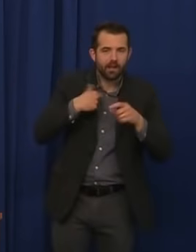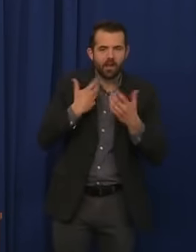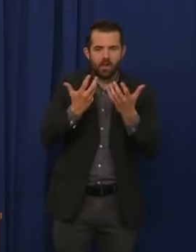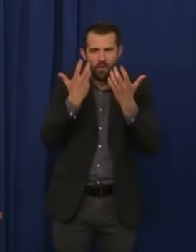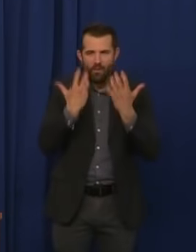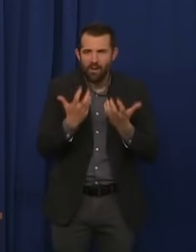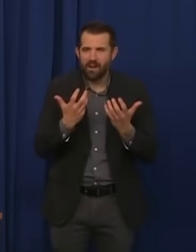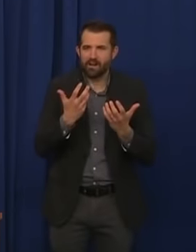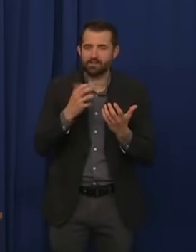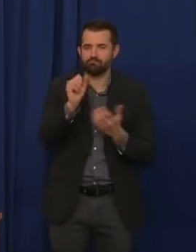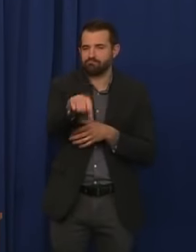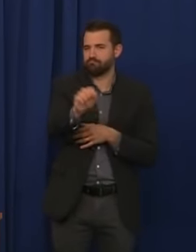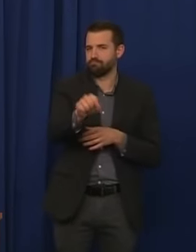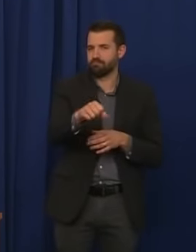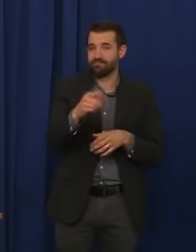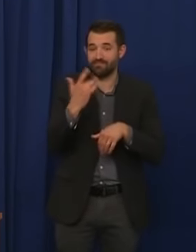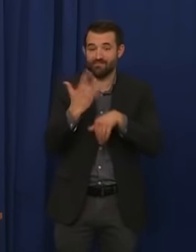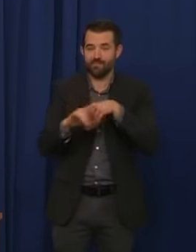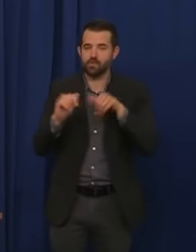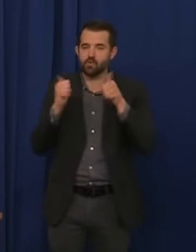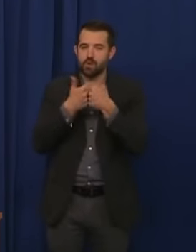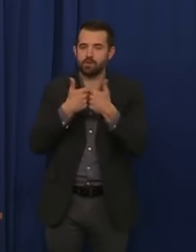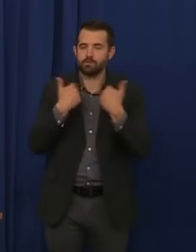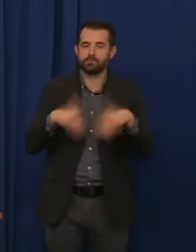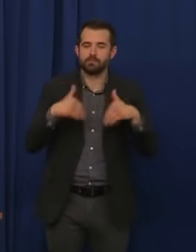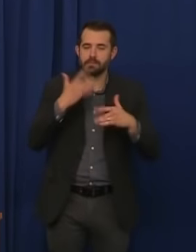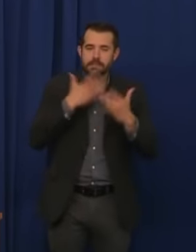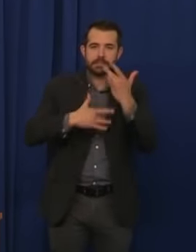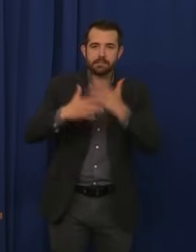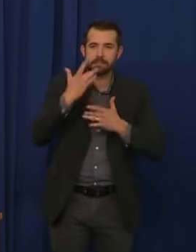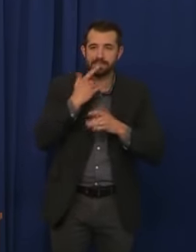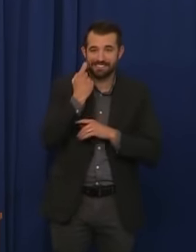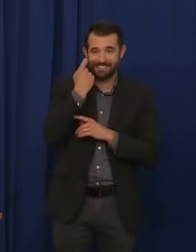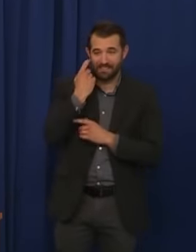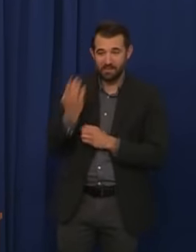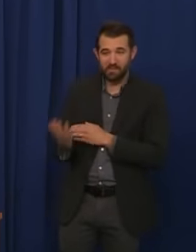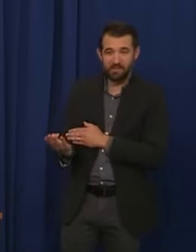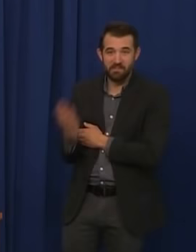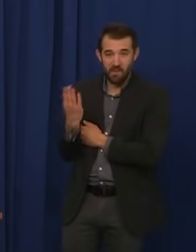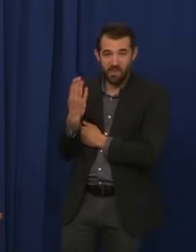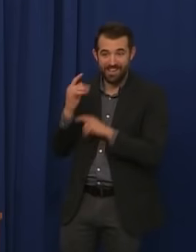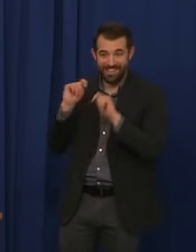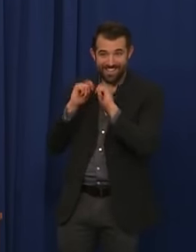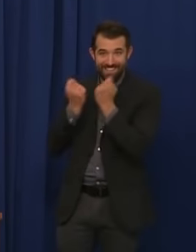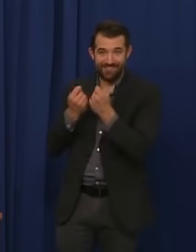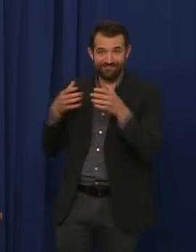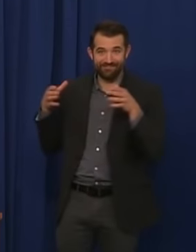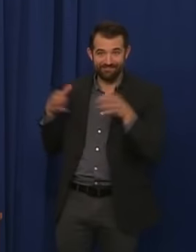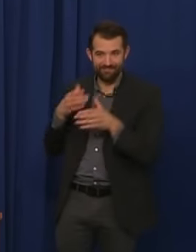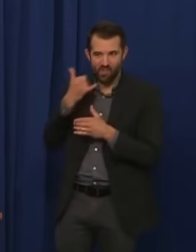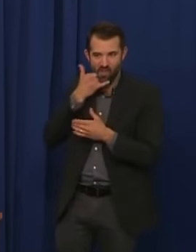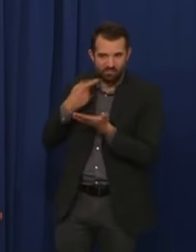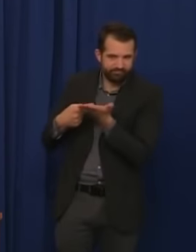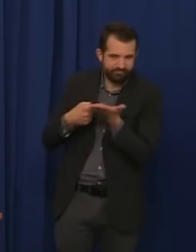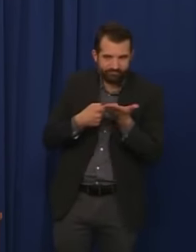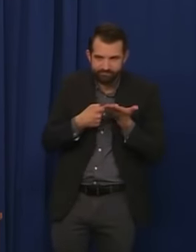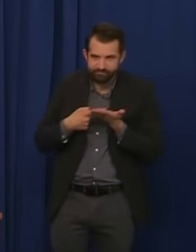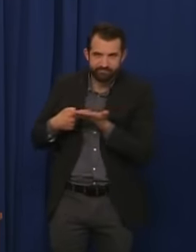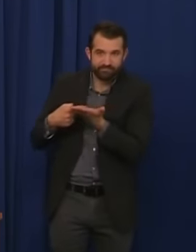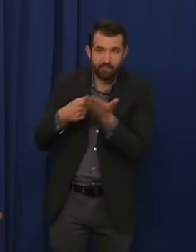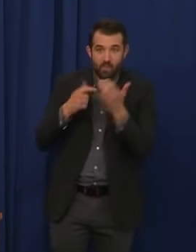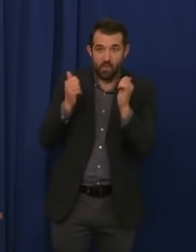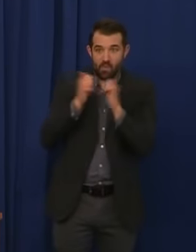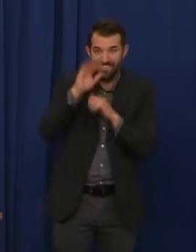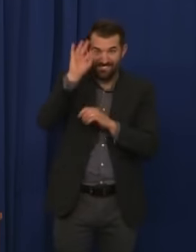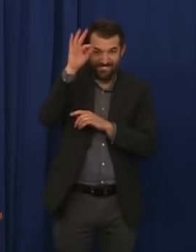that availability has been a challenge. In fact, just a few hours ago, my team and I were on a call with others, with the federal government,